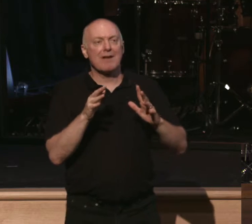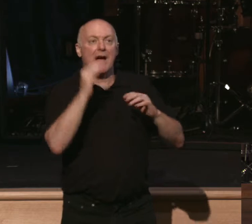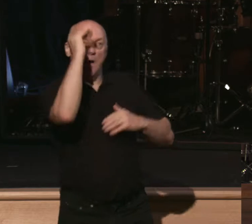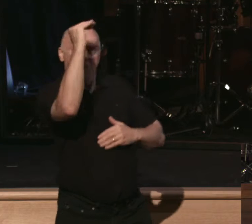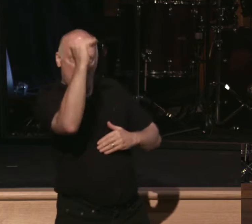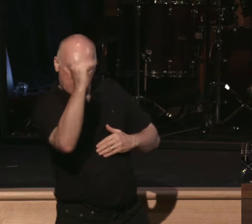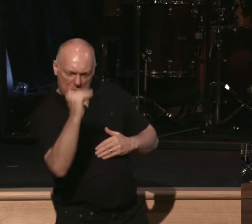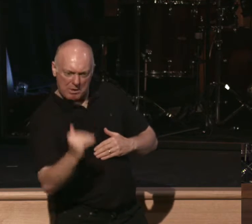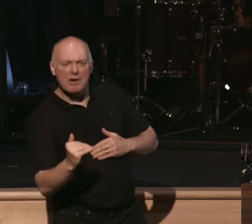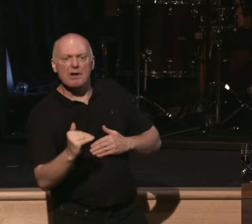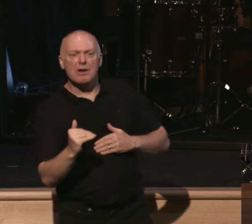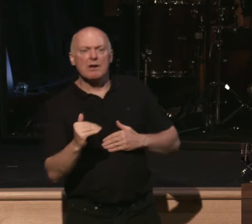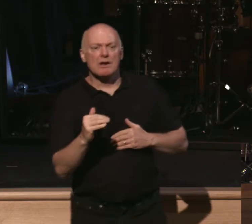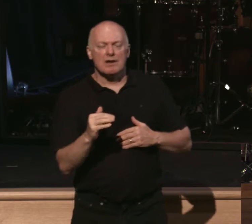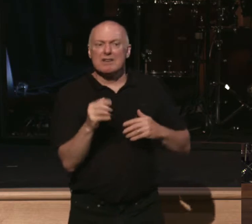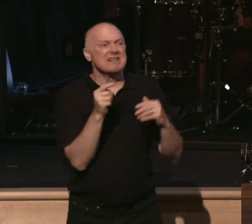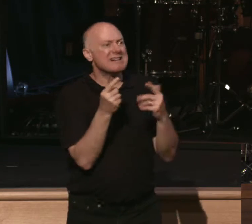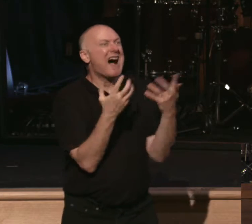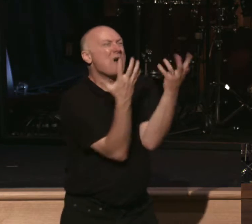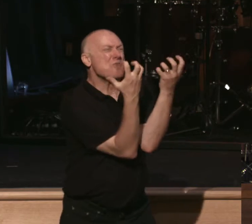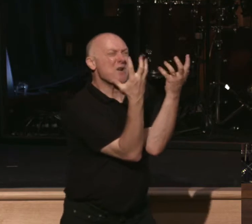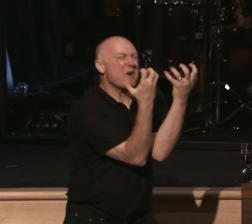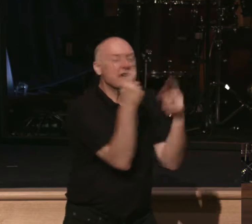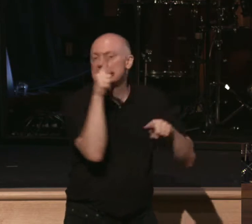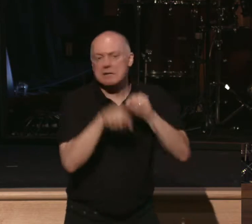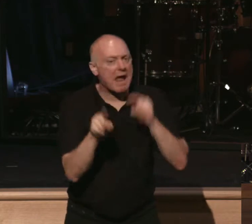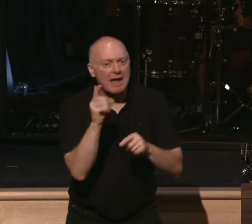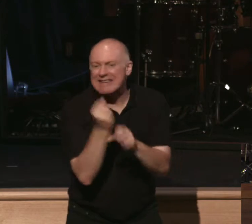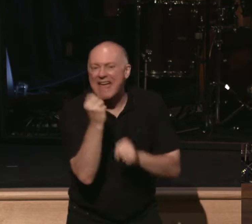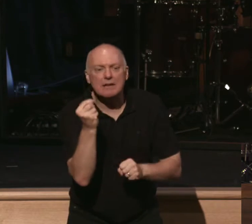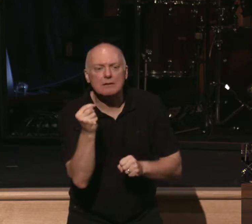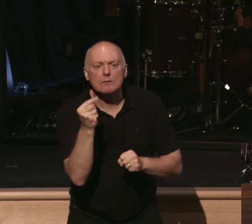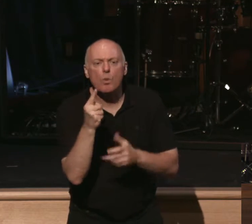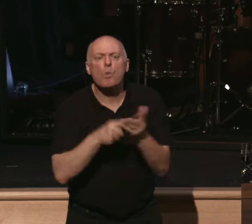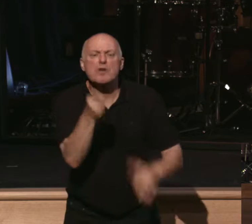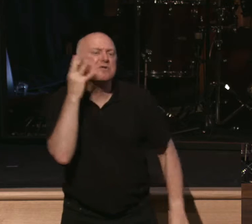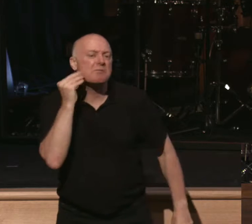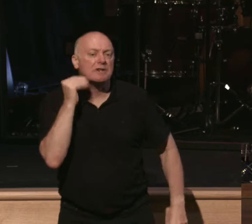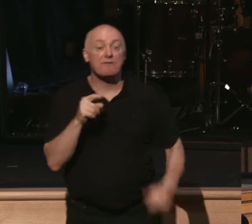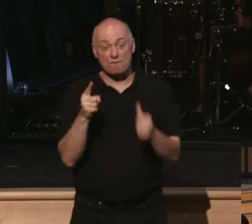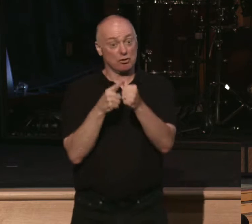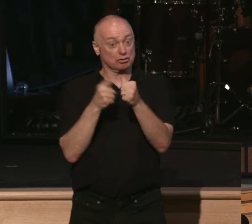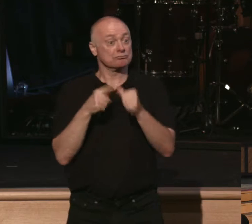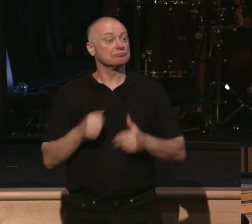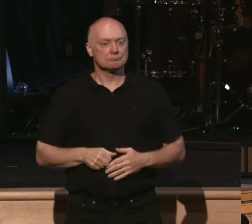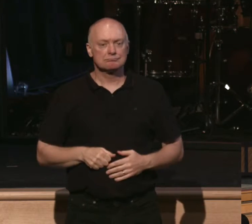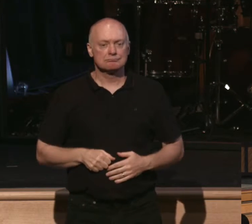them as you go. You want this 10 out of 10. You can't get it. What kind of emotions do you experience? Here's the first one.